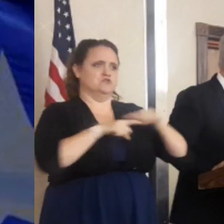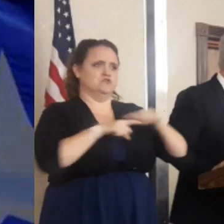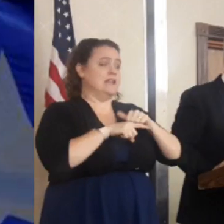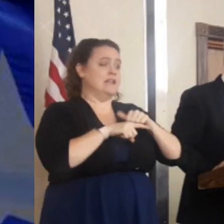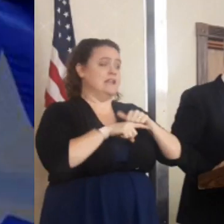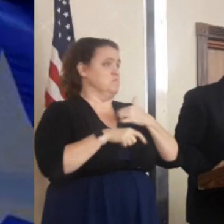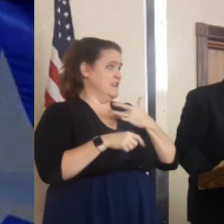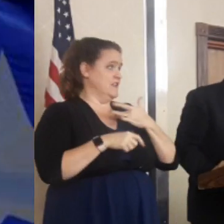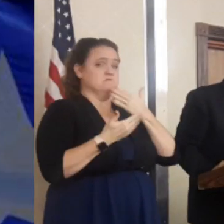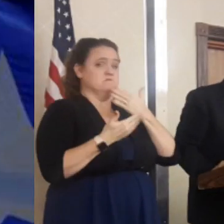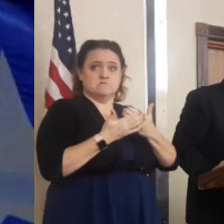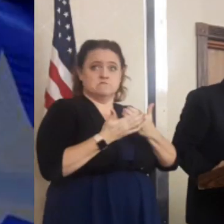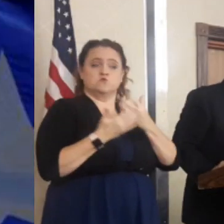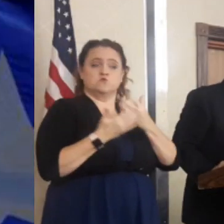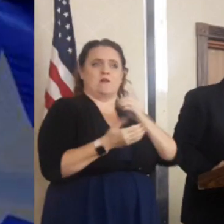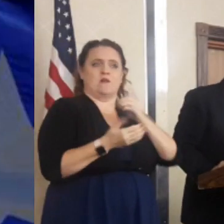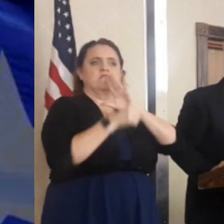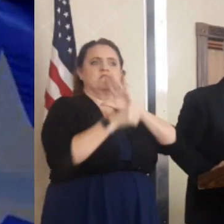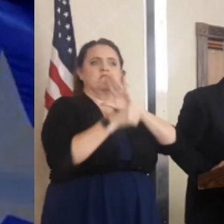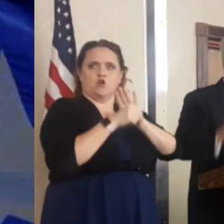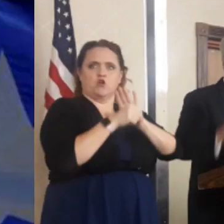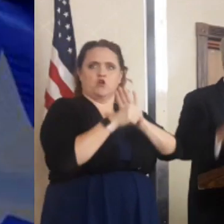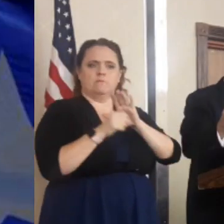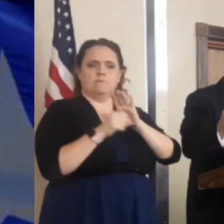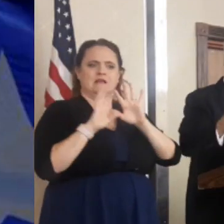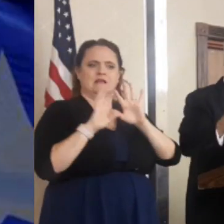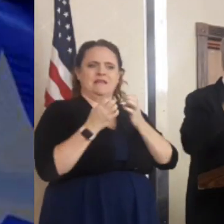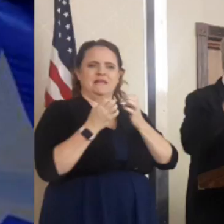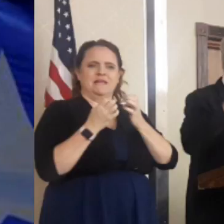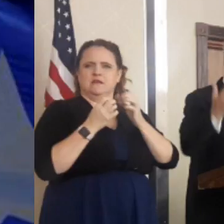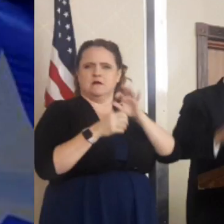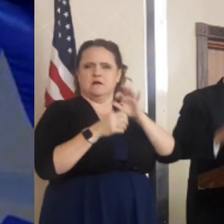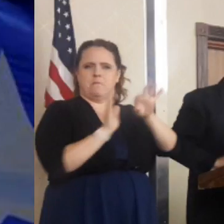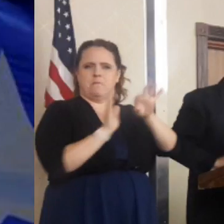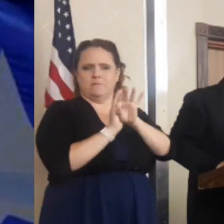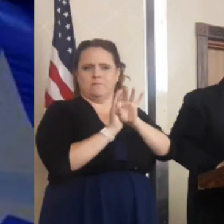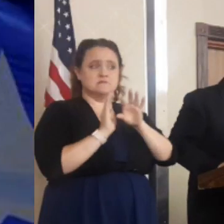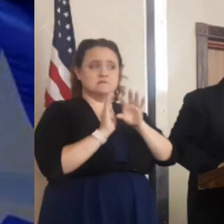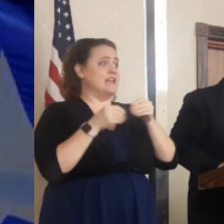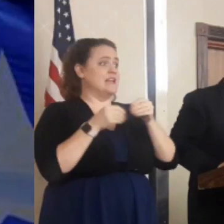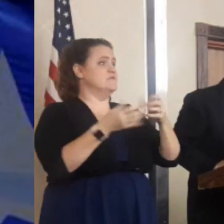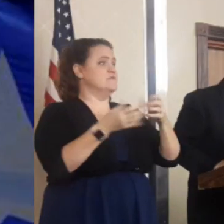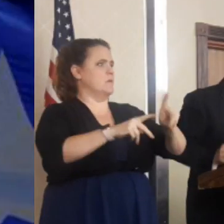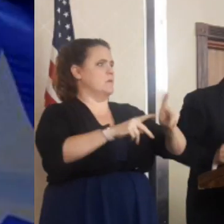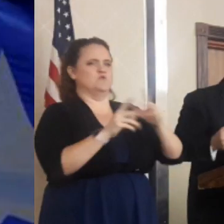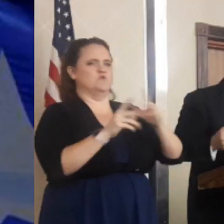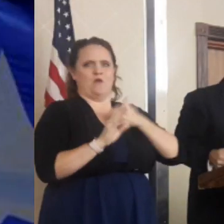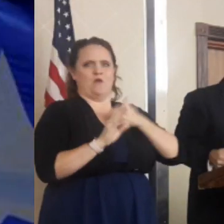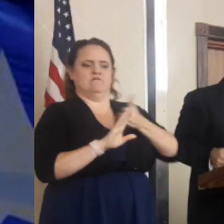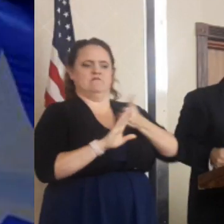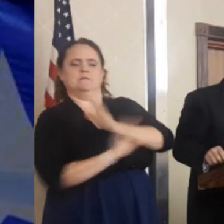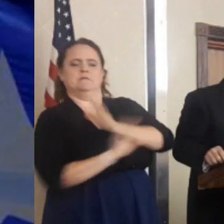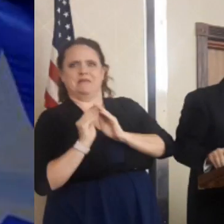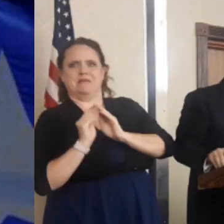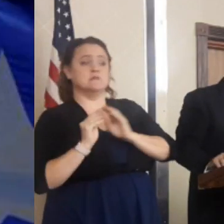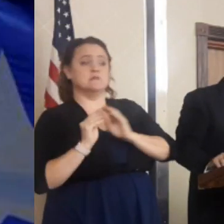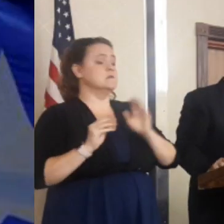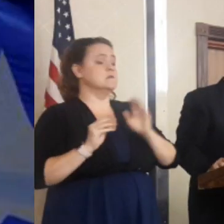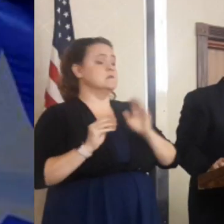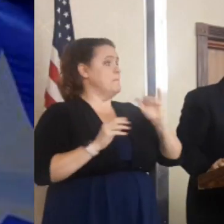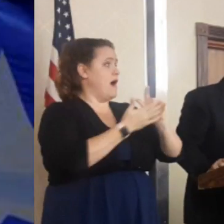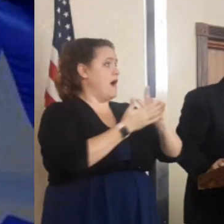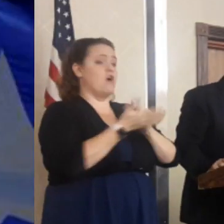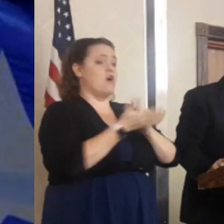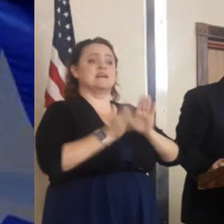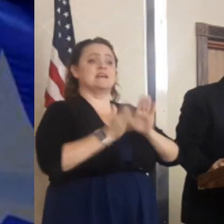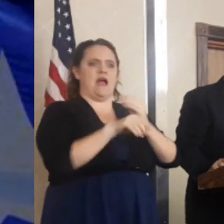committee appointments, and also because it gives you a chance to have meetings in advance. So with the bylaws allowing teleconference committee